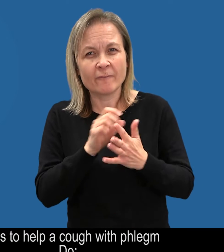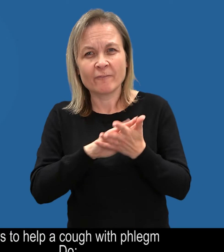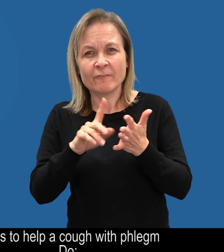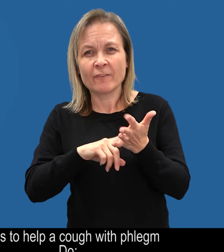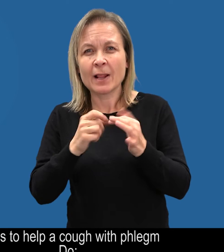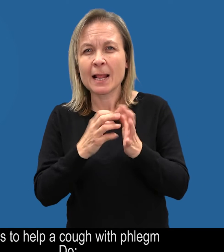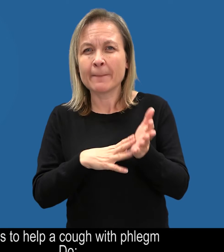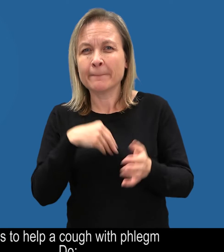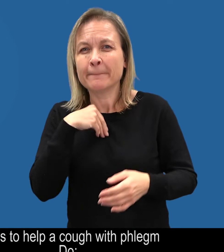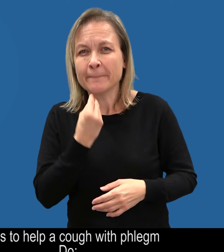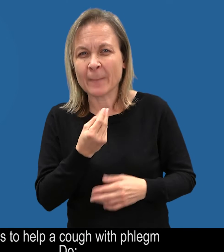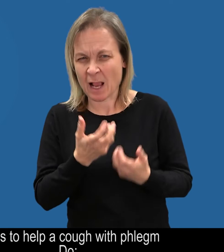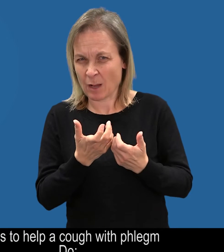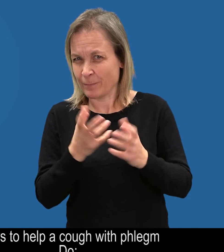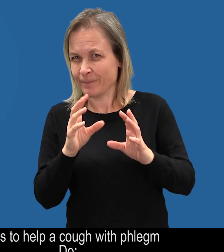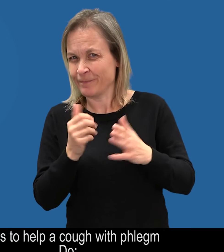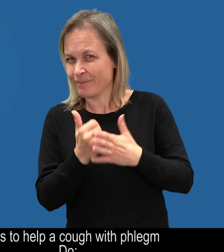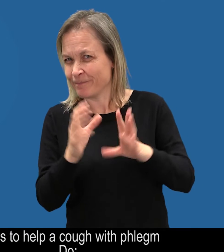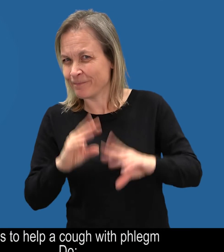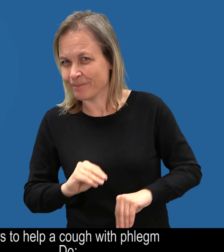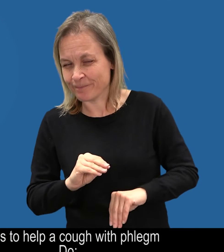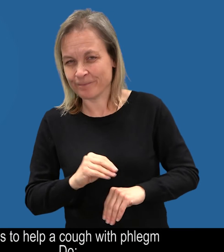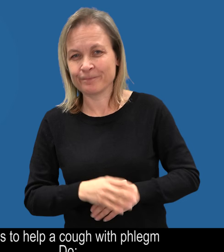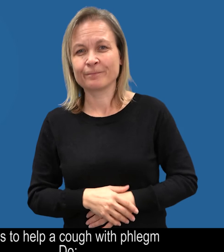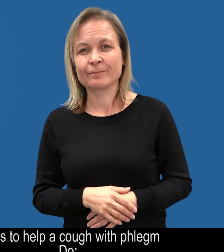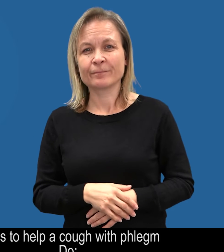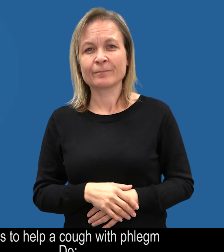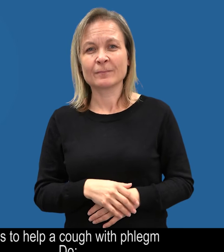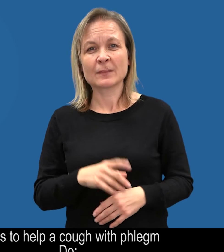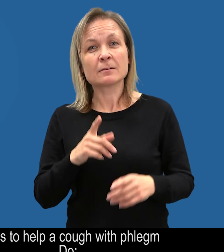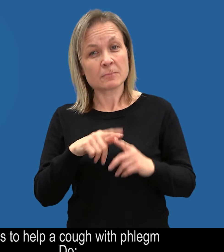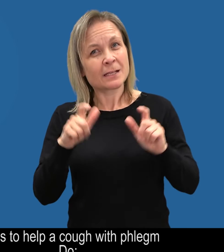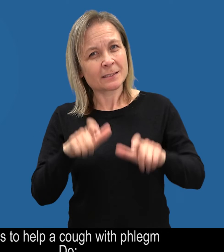Ways to help a cough with phlegm. Do.